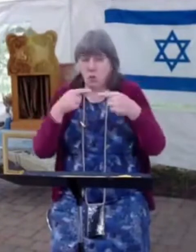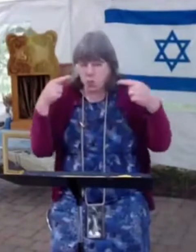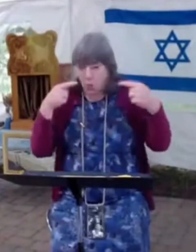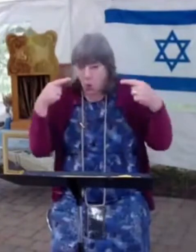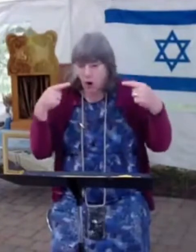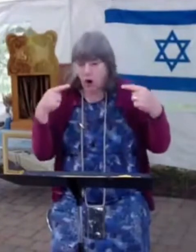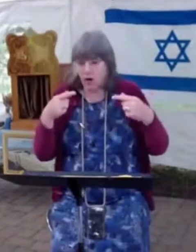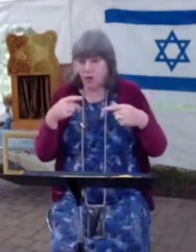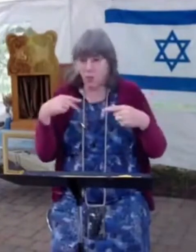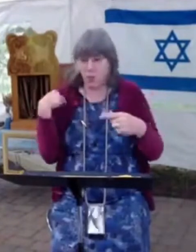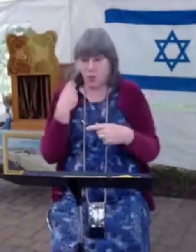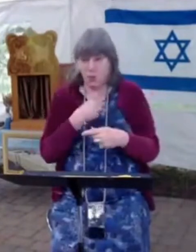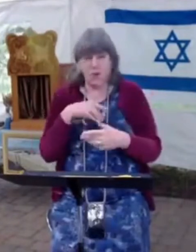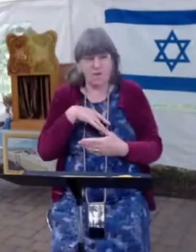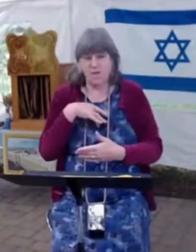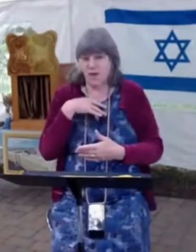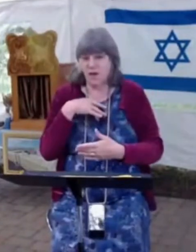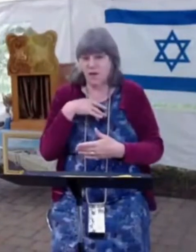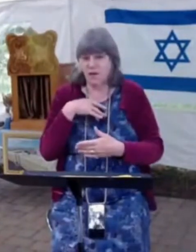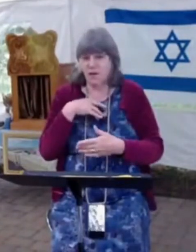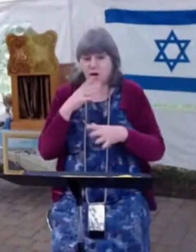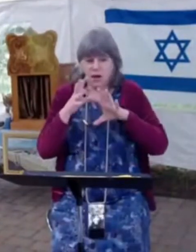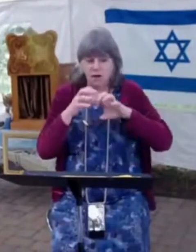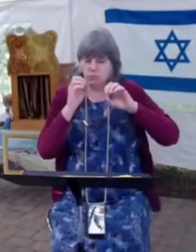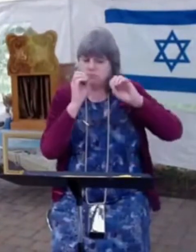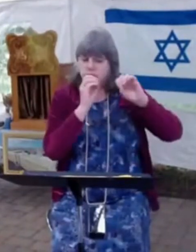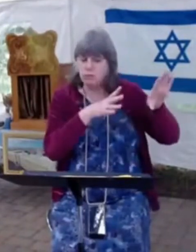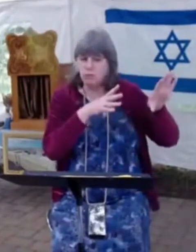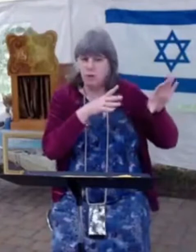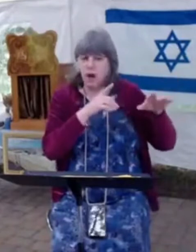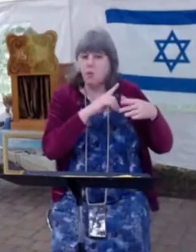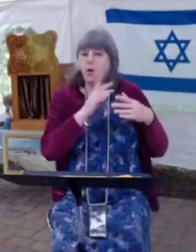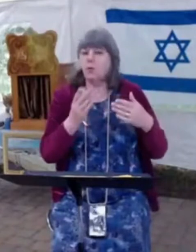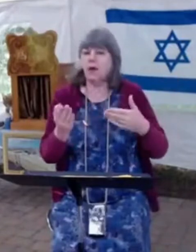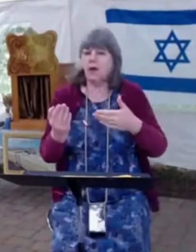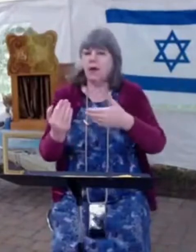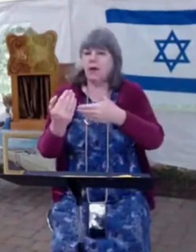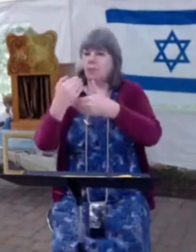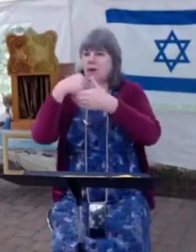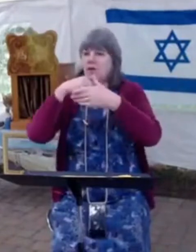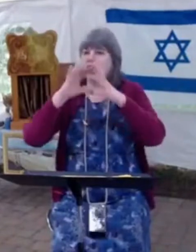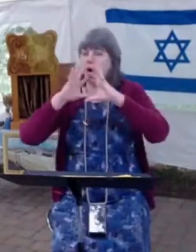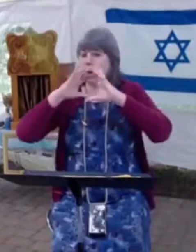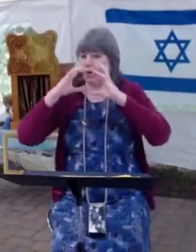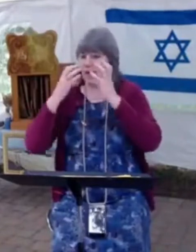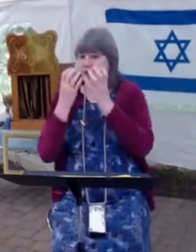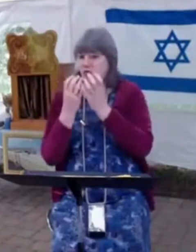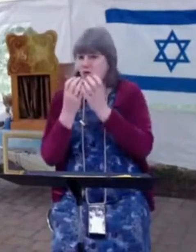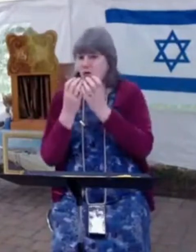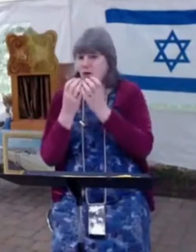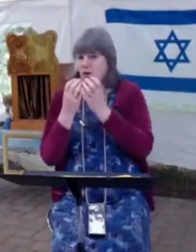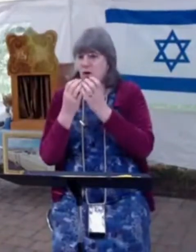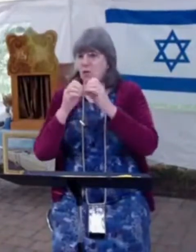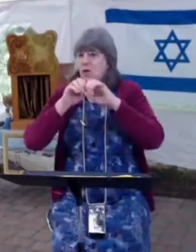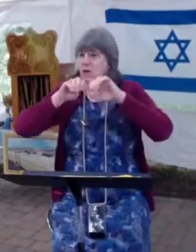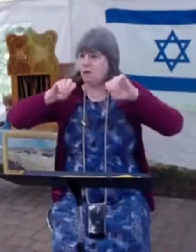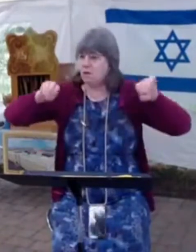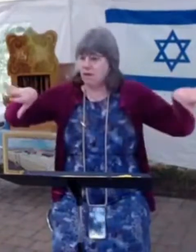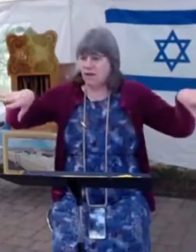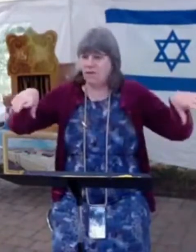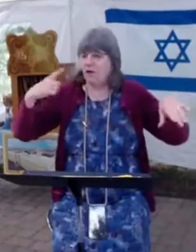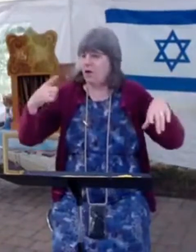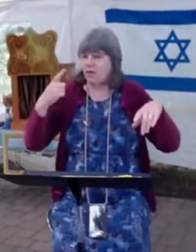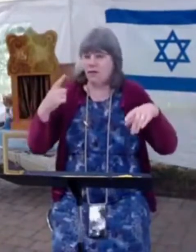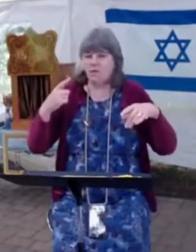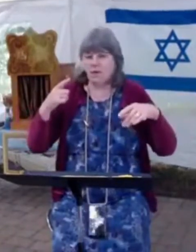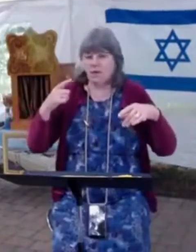outside should be left at the door when we enter the congregation of Adonai. That's how the congregation of Adonai